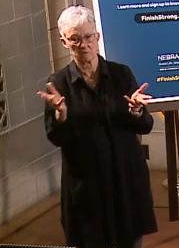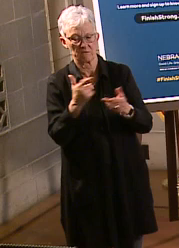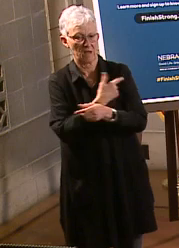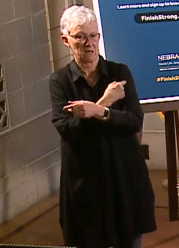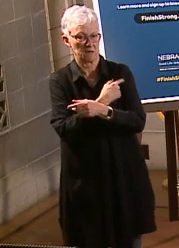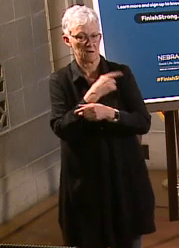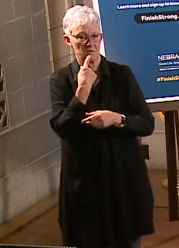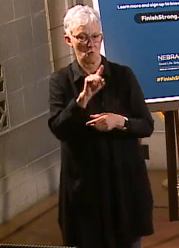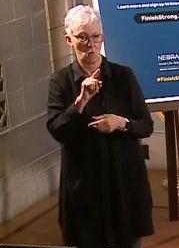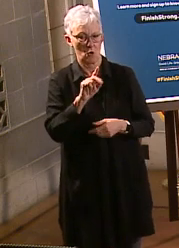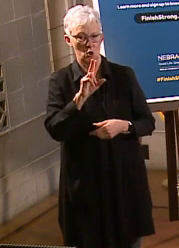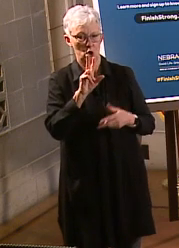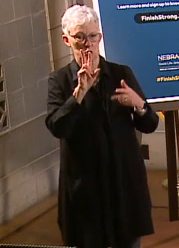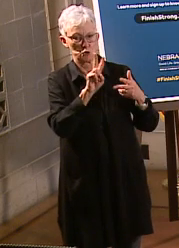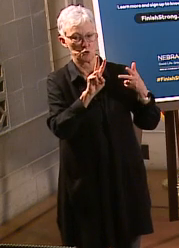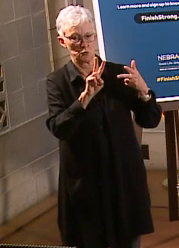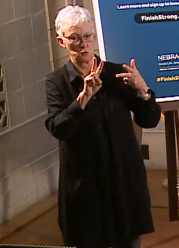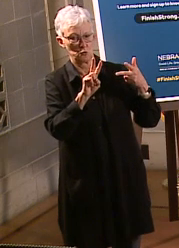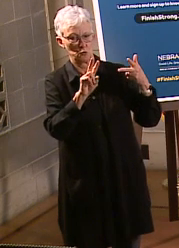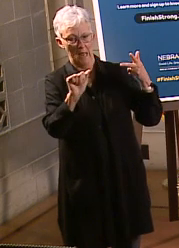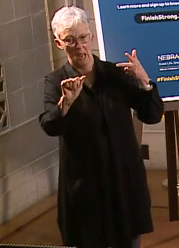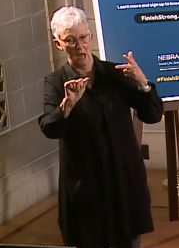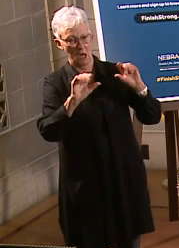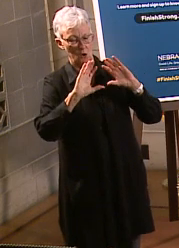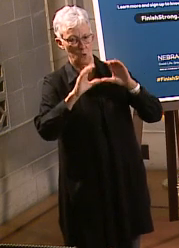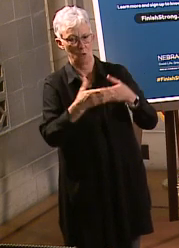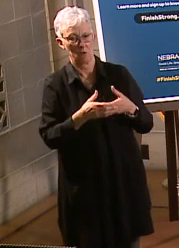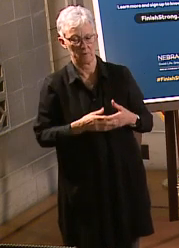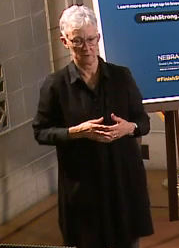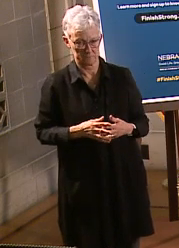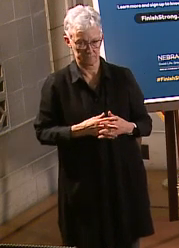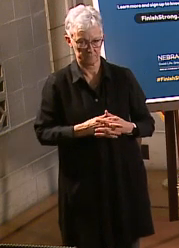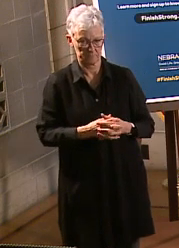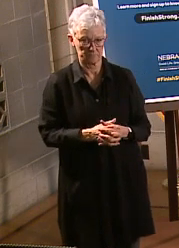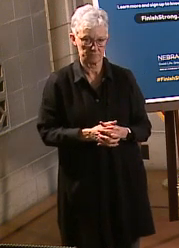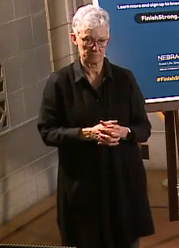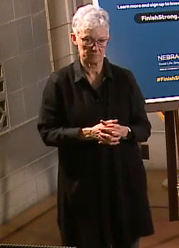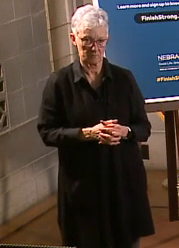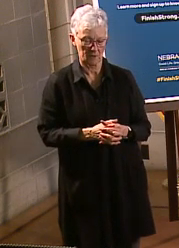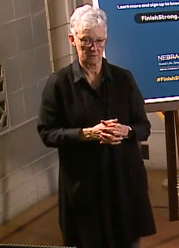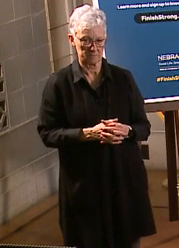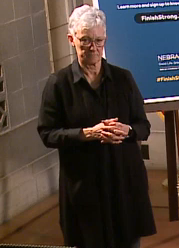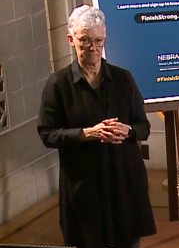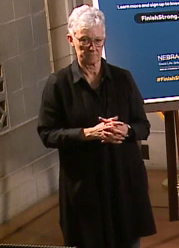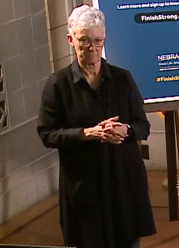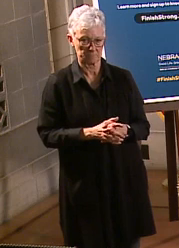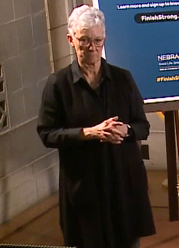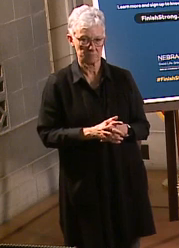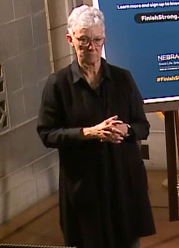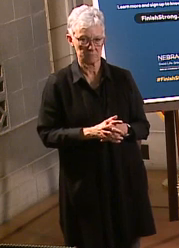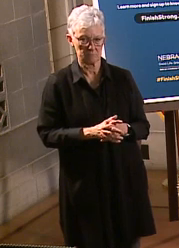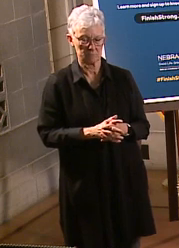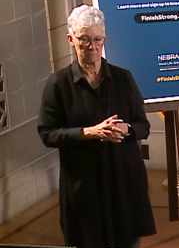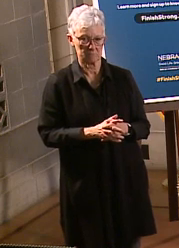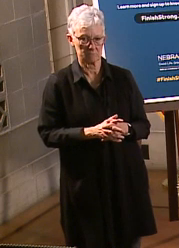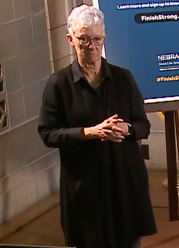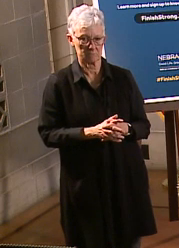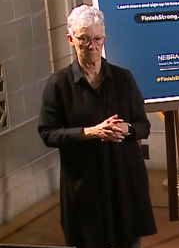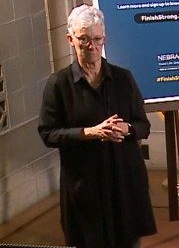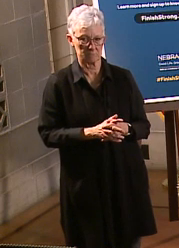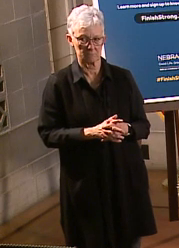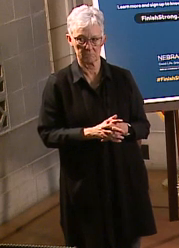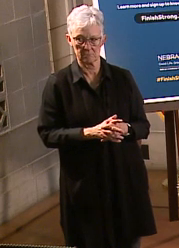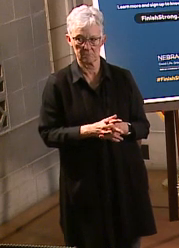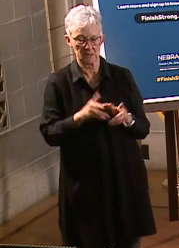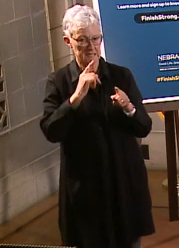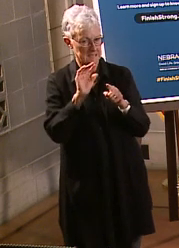And I have another question, maybe you can answer this. I mean, it seems like the hospitalizations are going down, infections